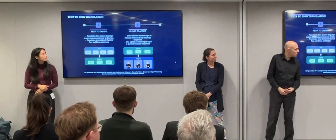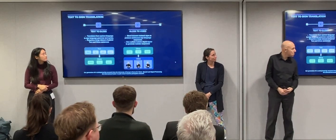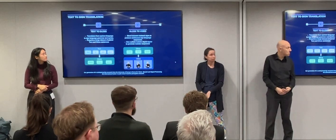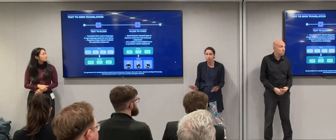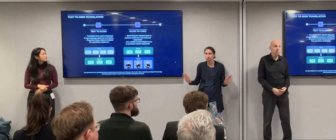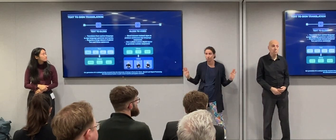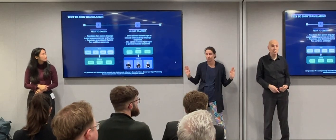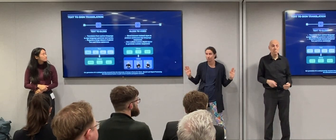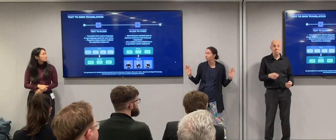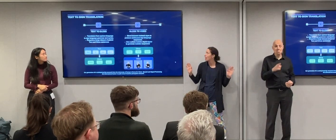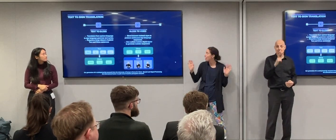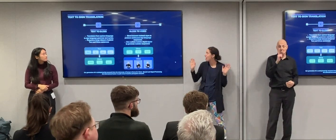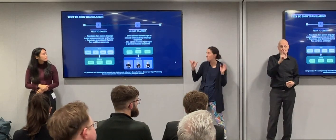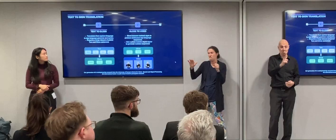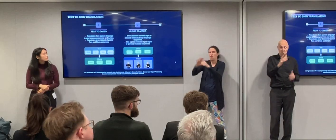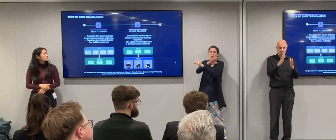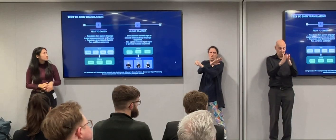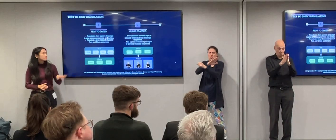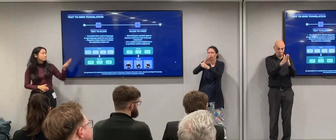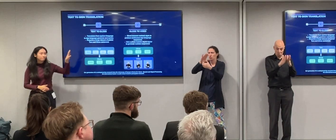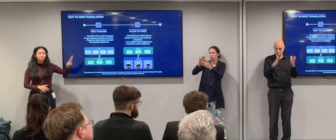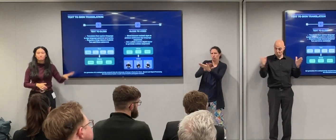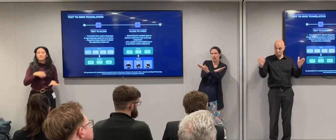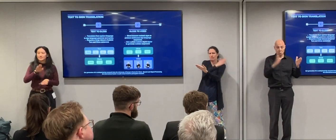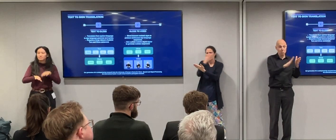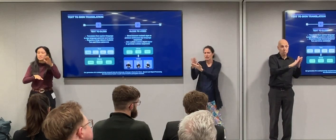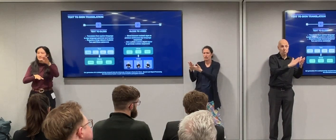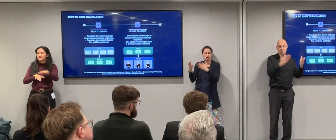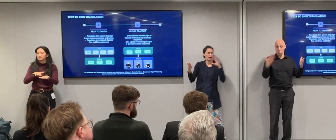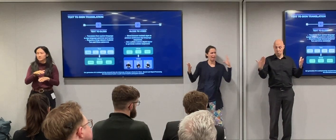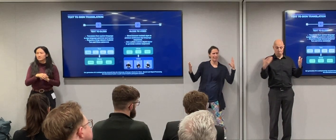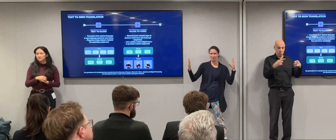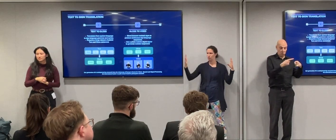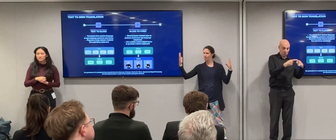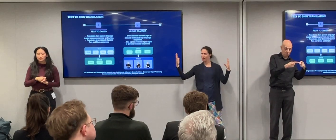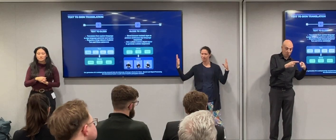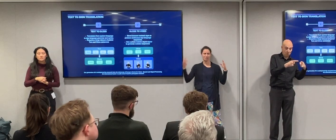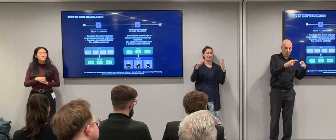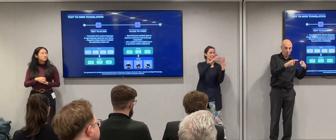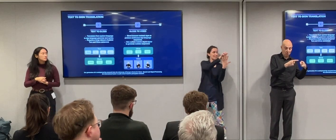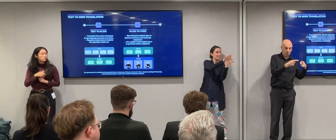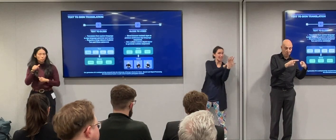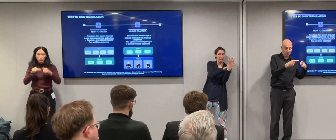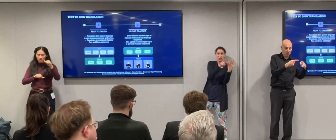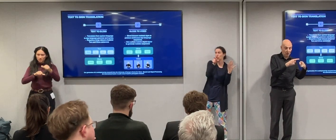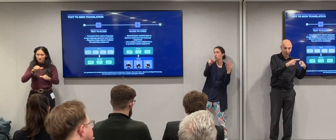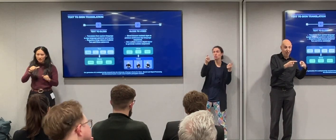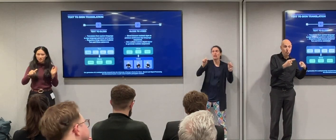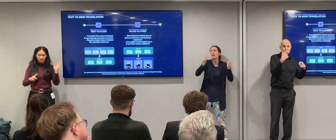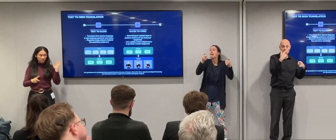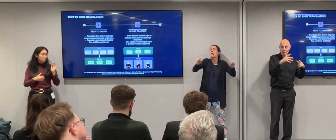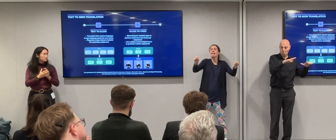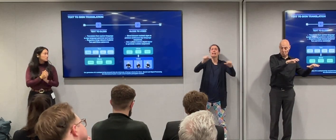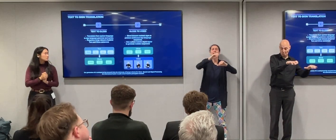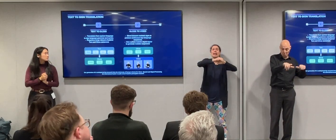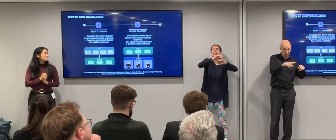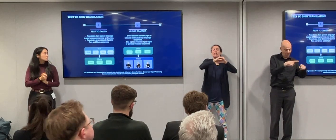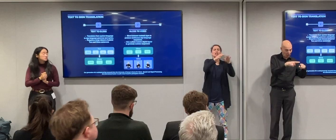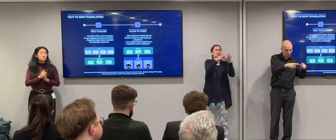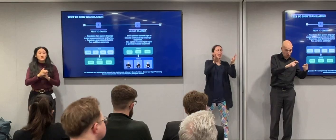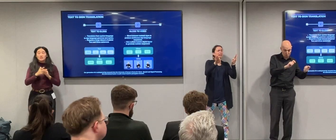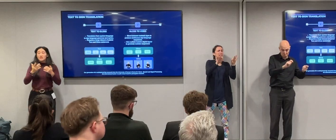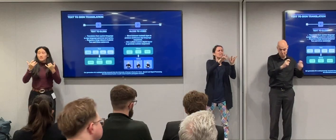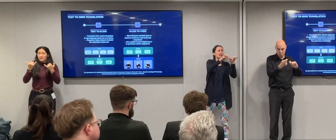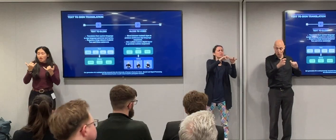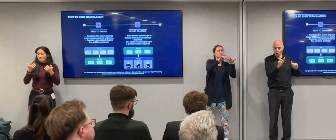So that's kind of the full translation step, end to end, where we can have this text. You can now type in any English sentence and it can be translated into